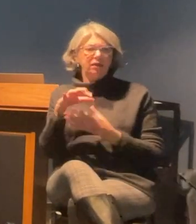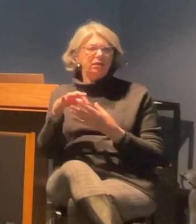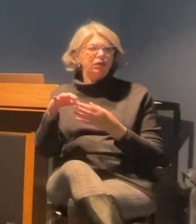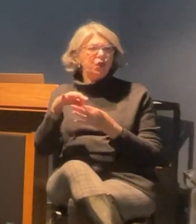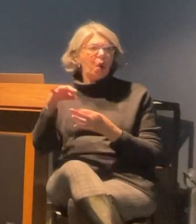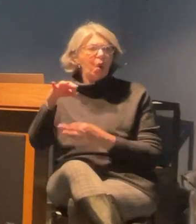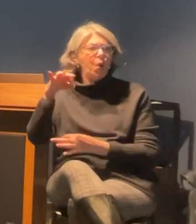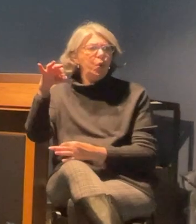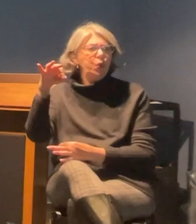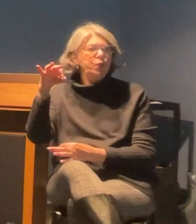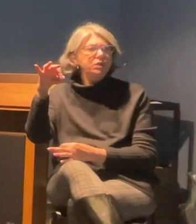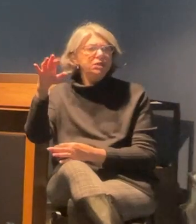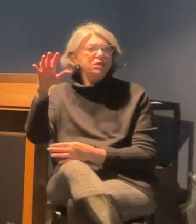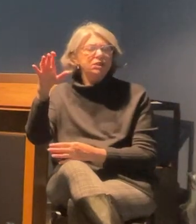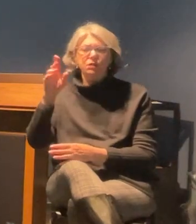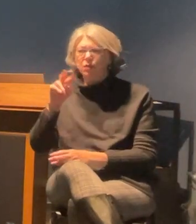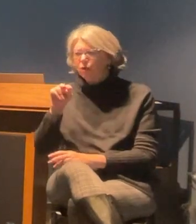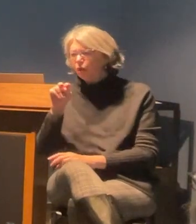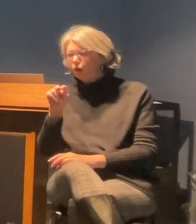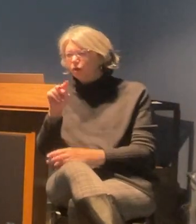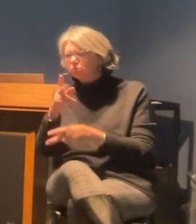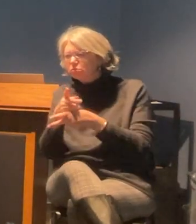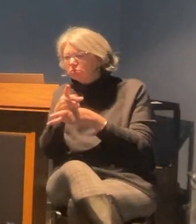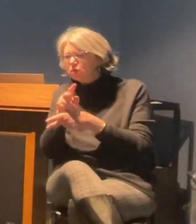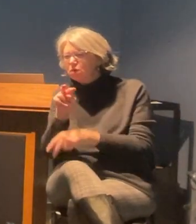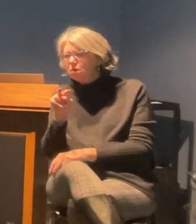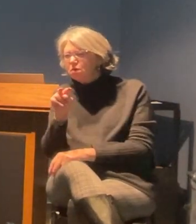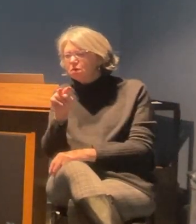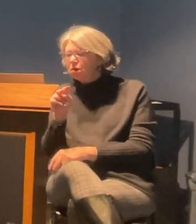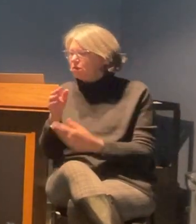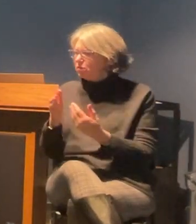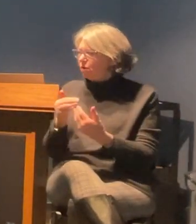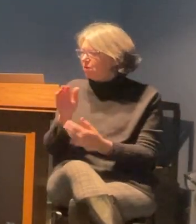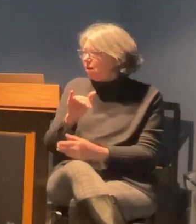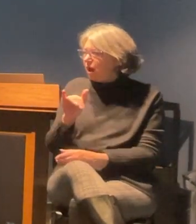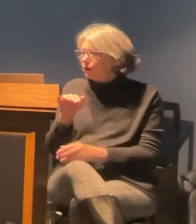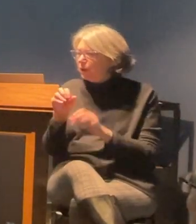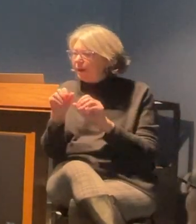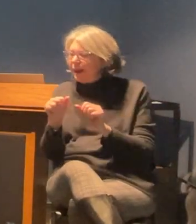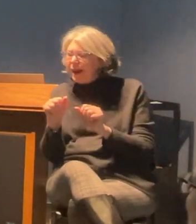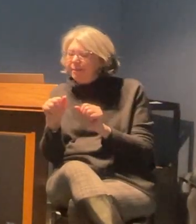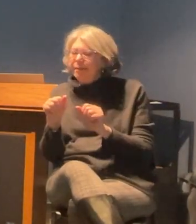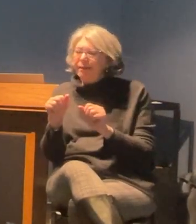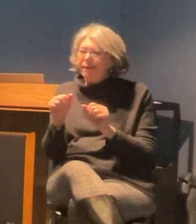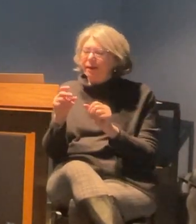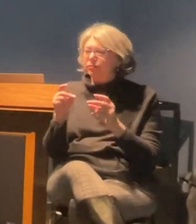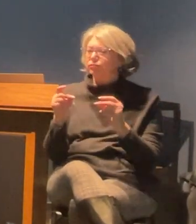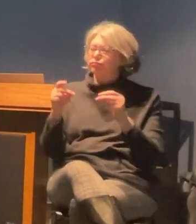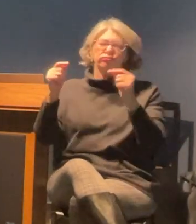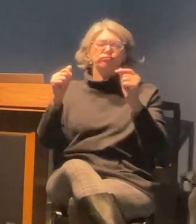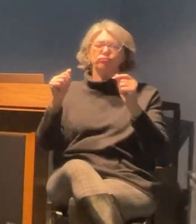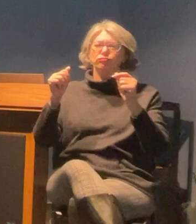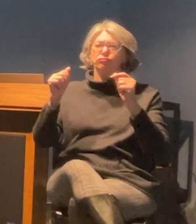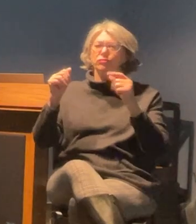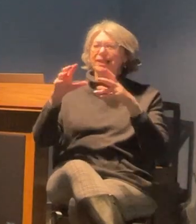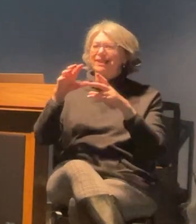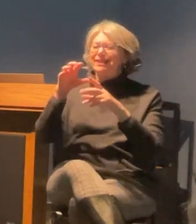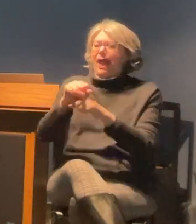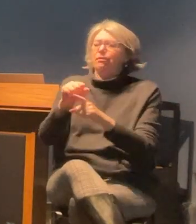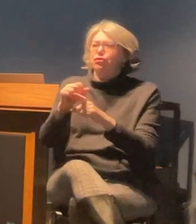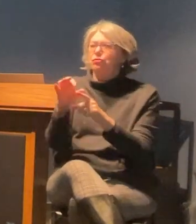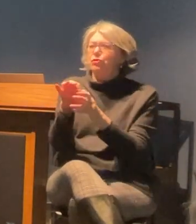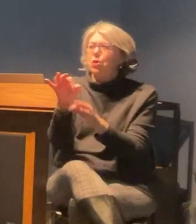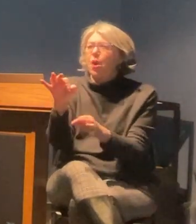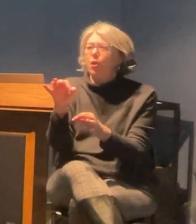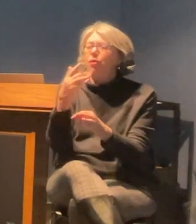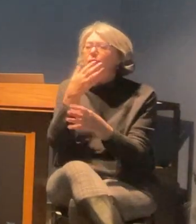of clothes. And it's almost like you were able, like a snapshot to kind of capture this ghost